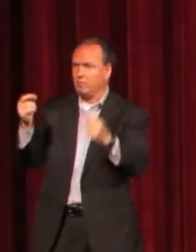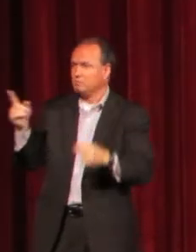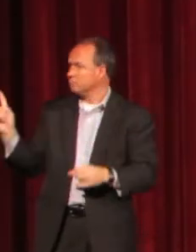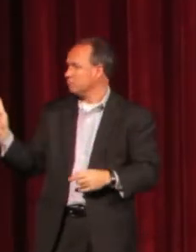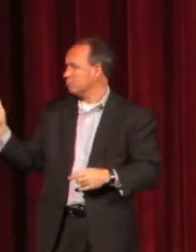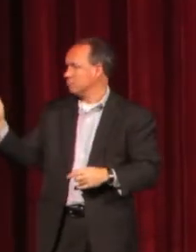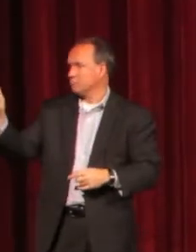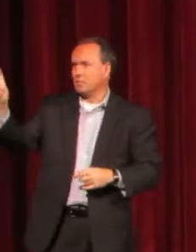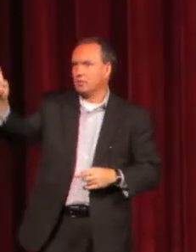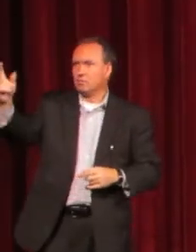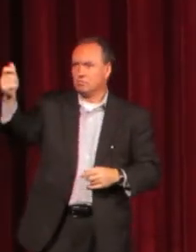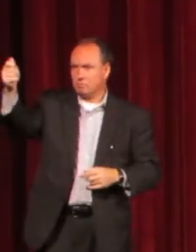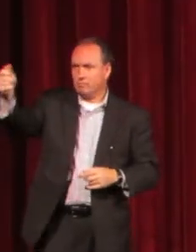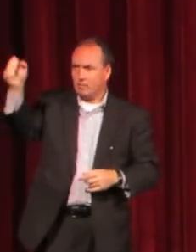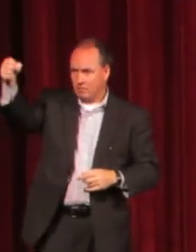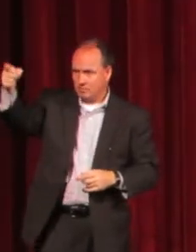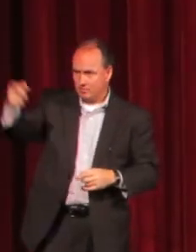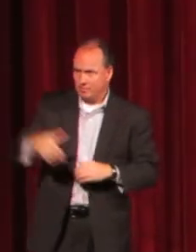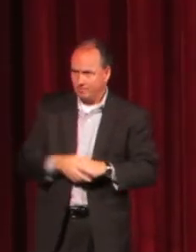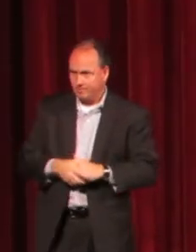now. Yes.